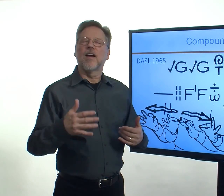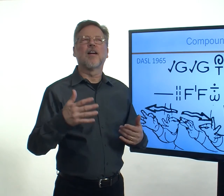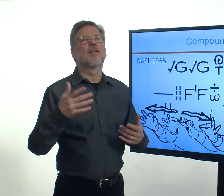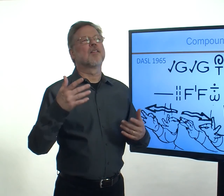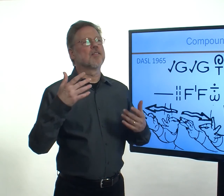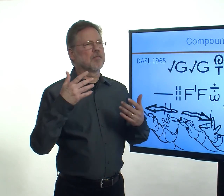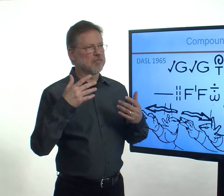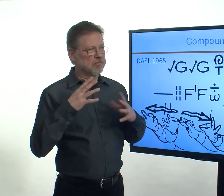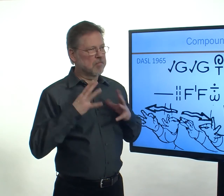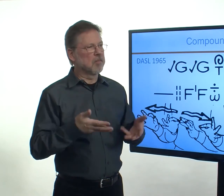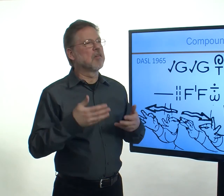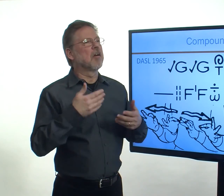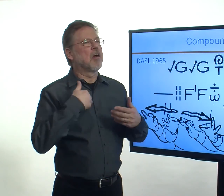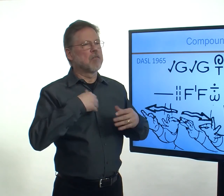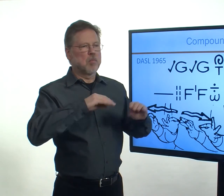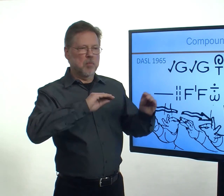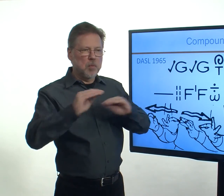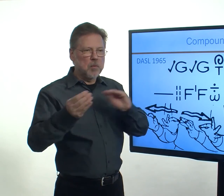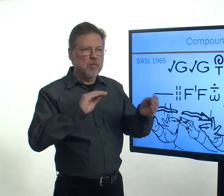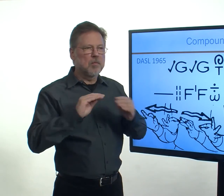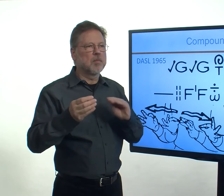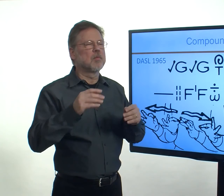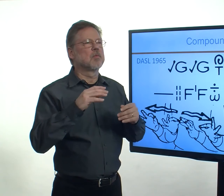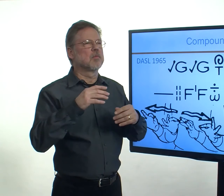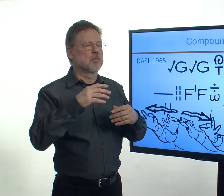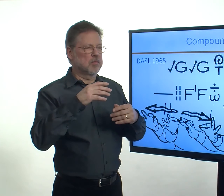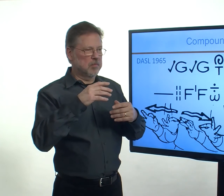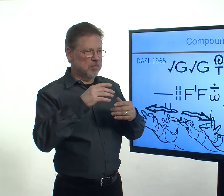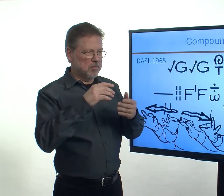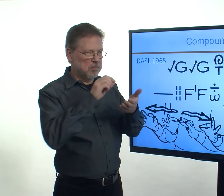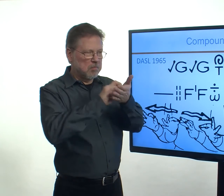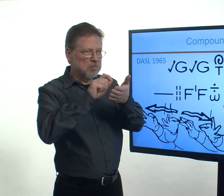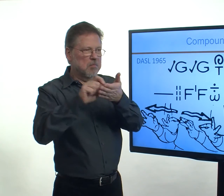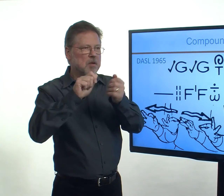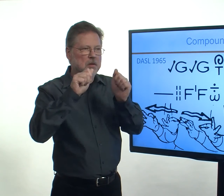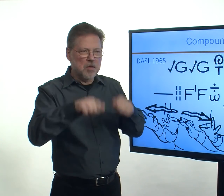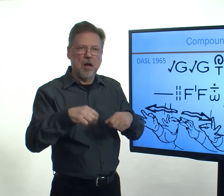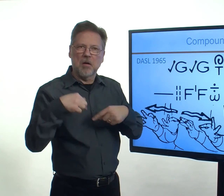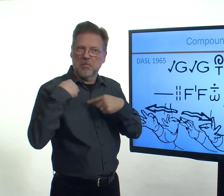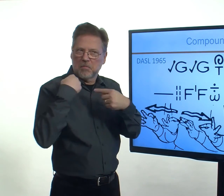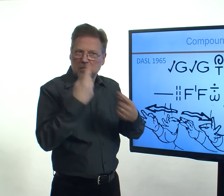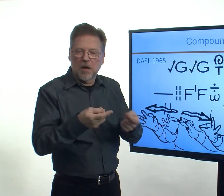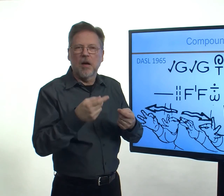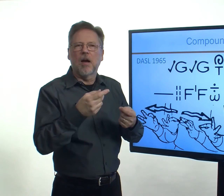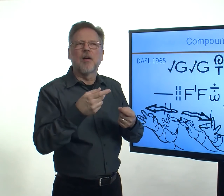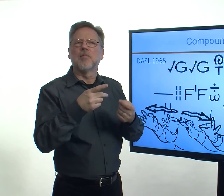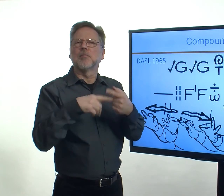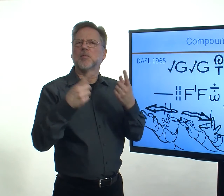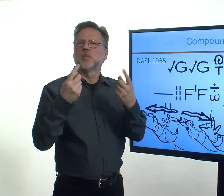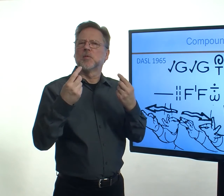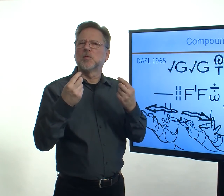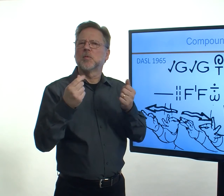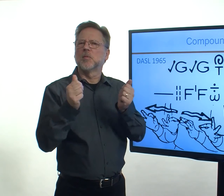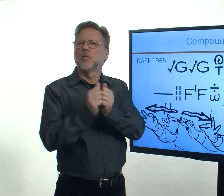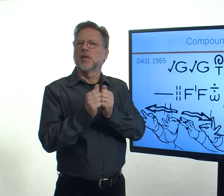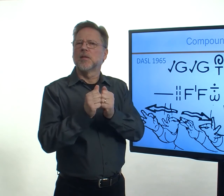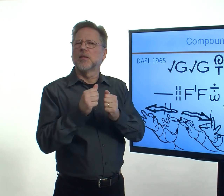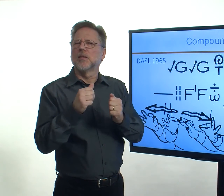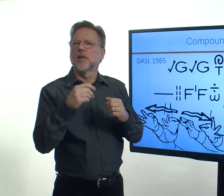Now, that means we could adequately describe movement in writing for some time, but what was done with complex signs?